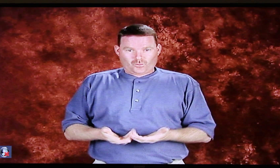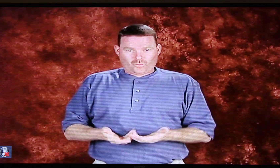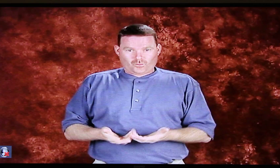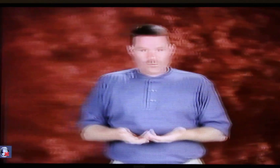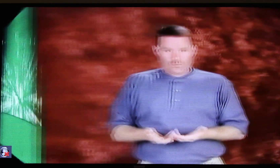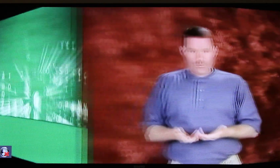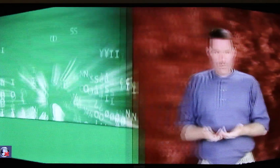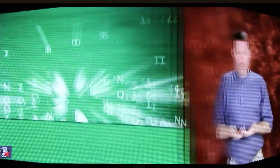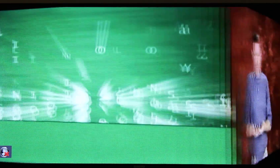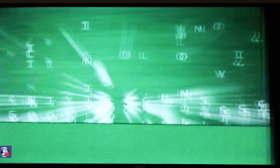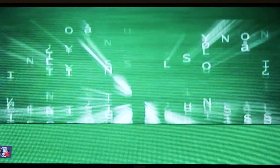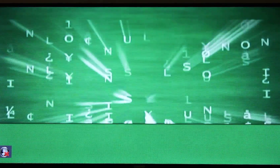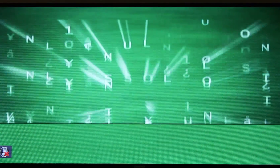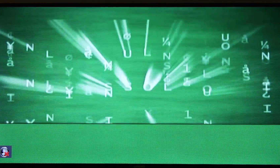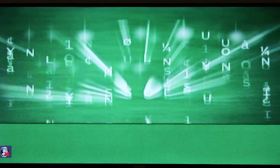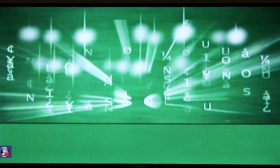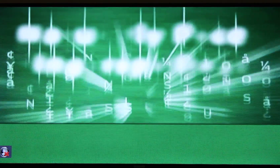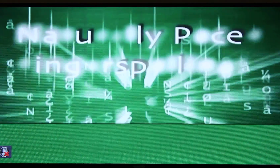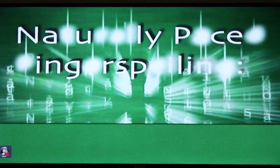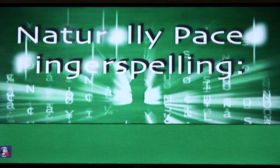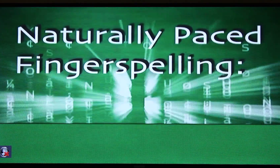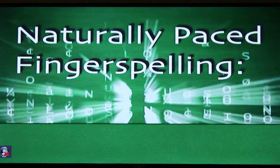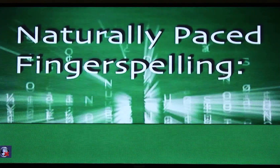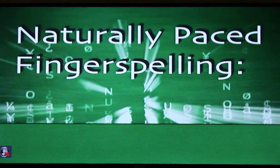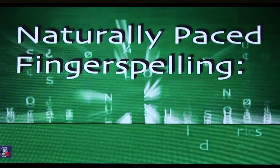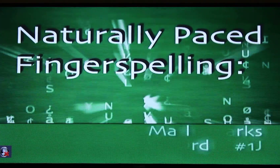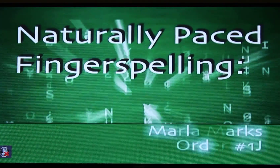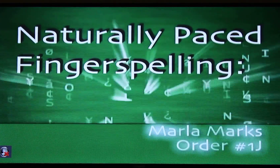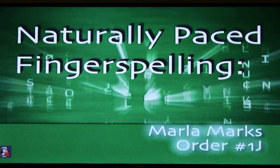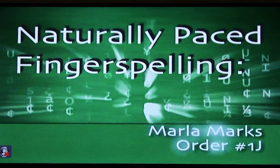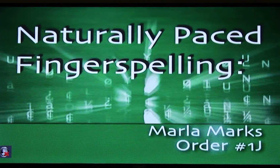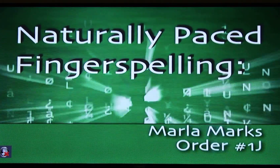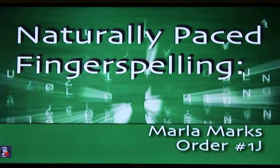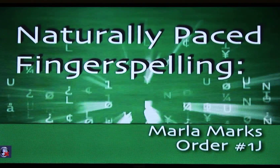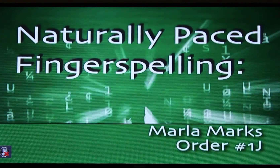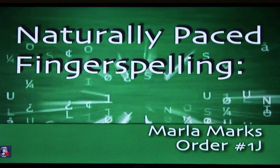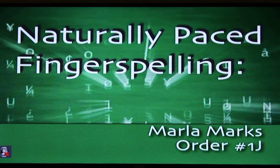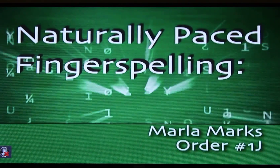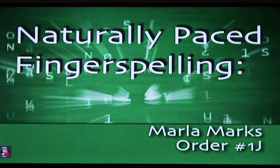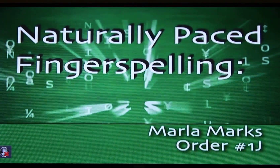it has those magnets, and so that it uses it like the North and South Pole.